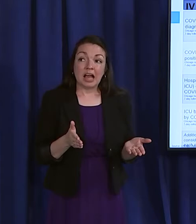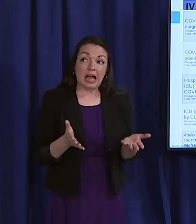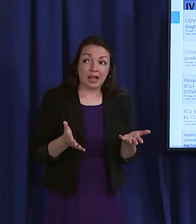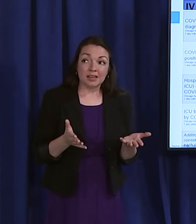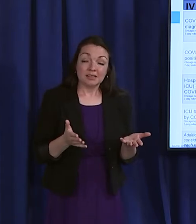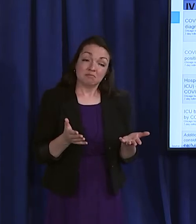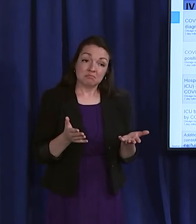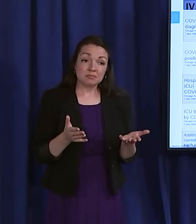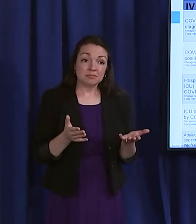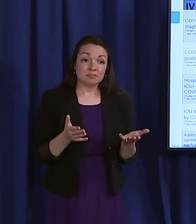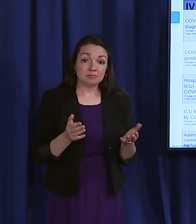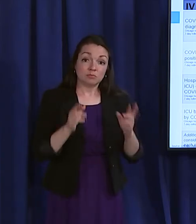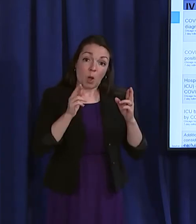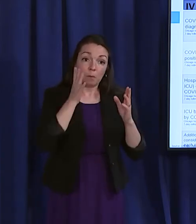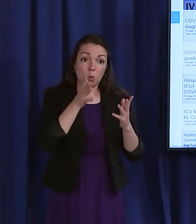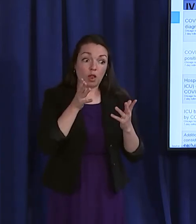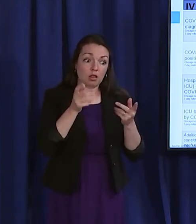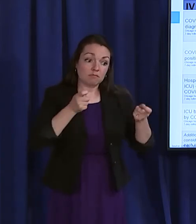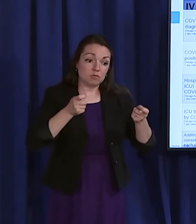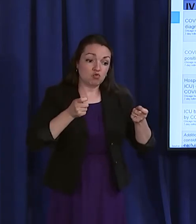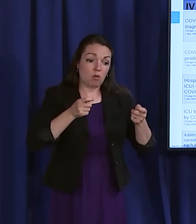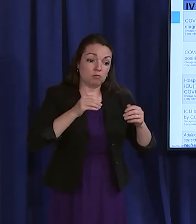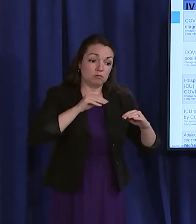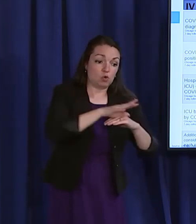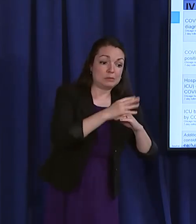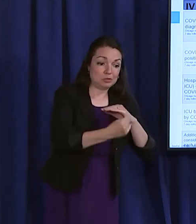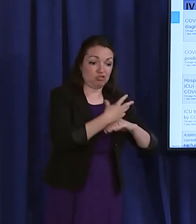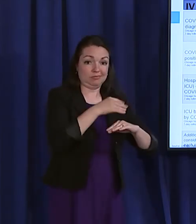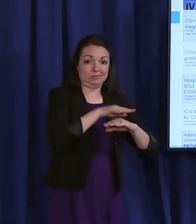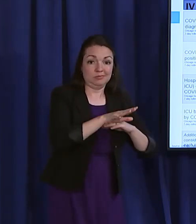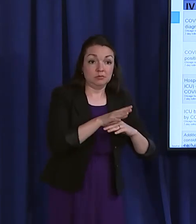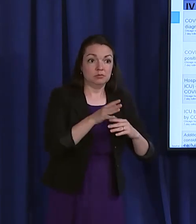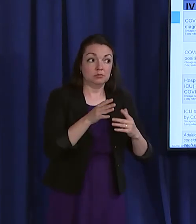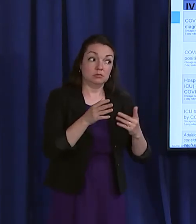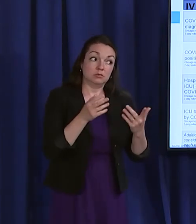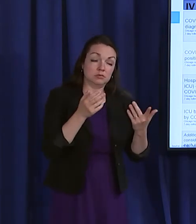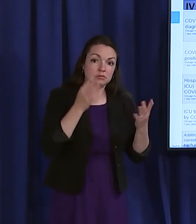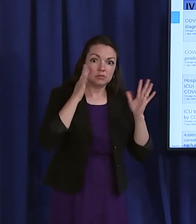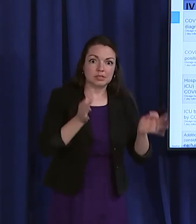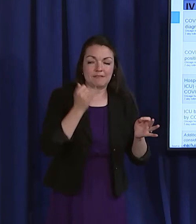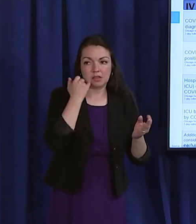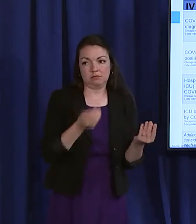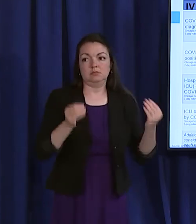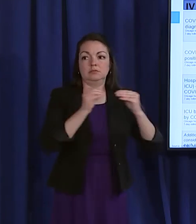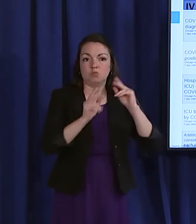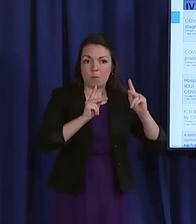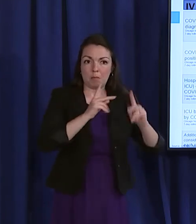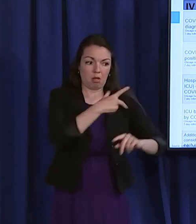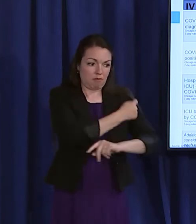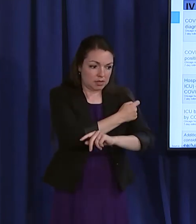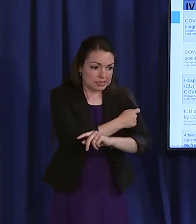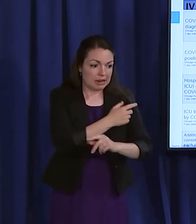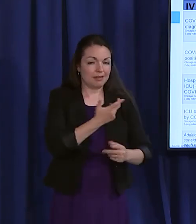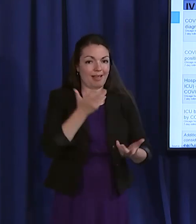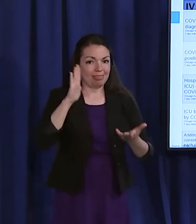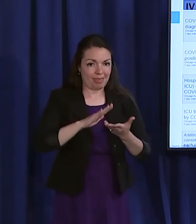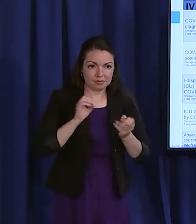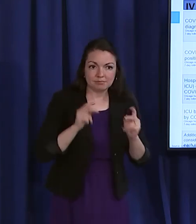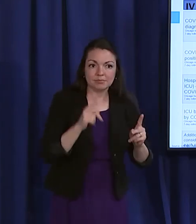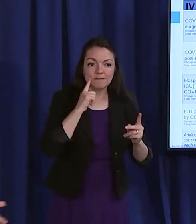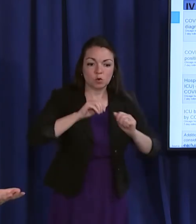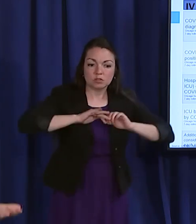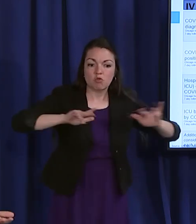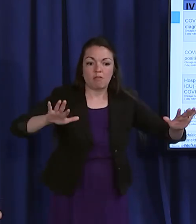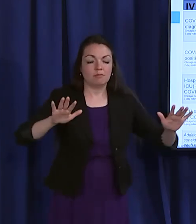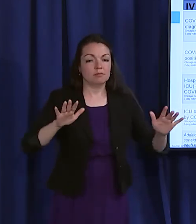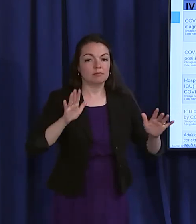I'm hopeful that we'll get to controlled transmission. Certainly if we get even more people vaccinated, right? And there's less and less opportunity for this to spread. Our goal is to